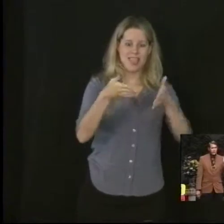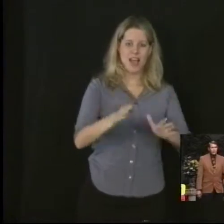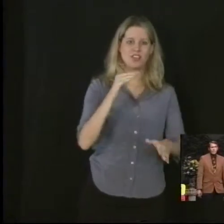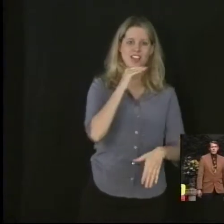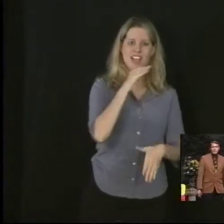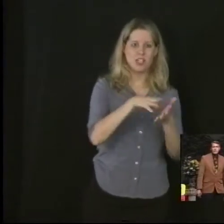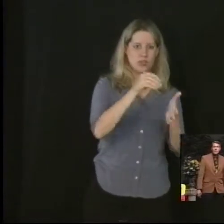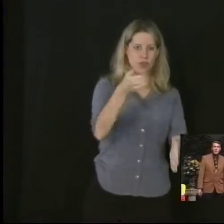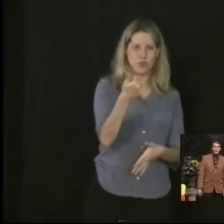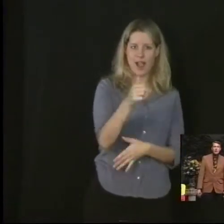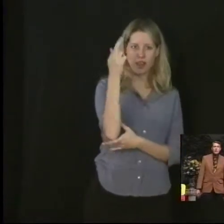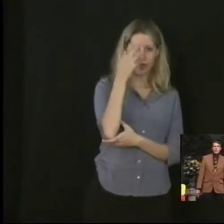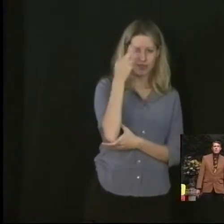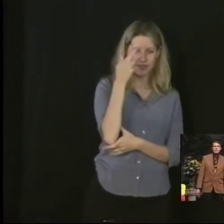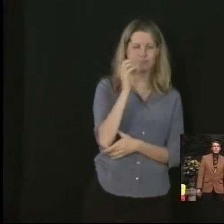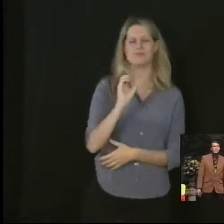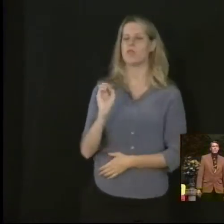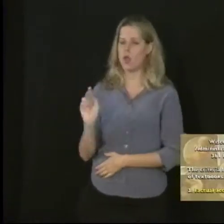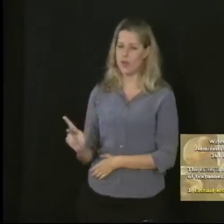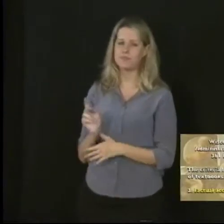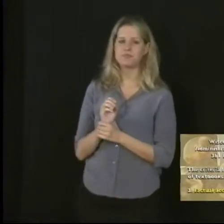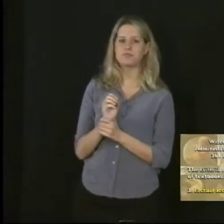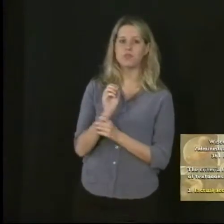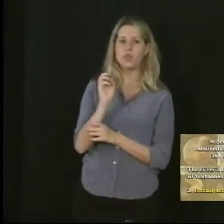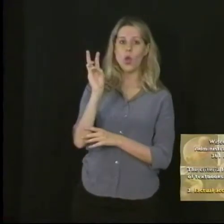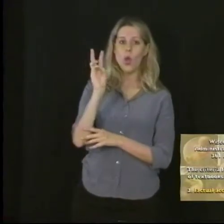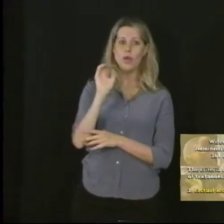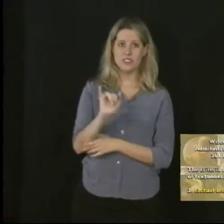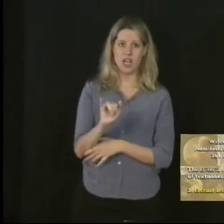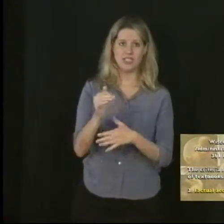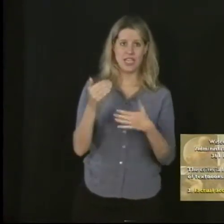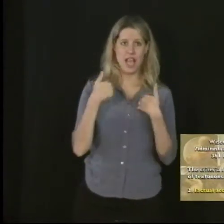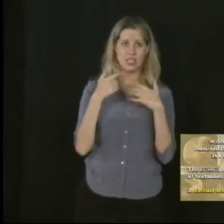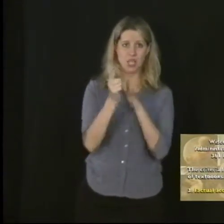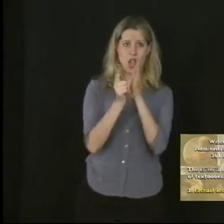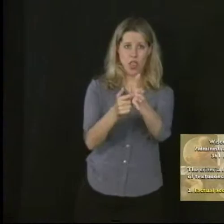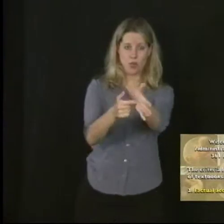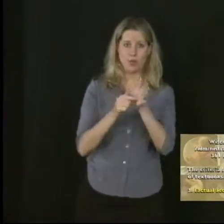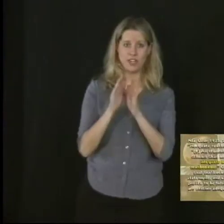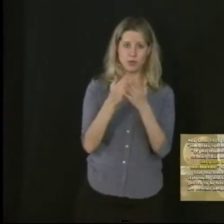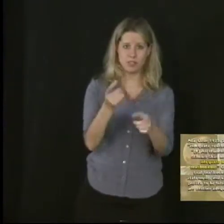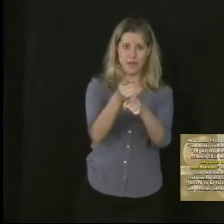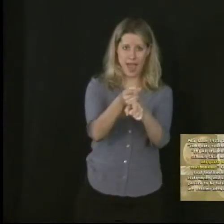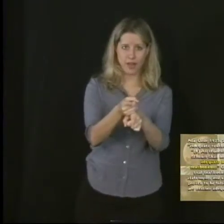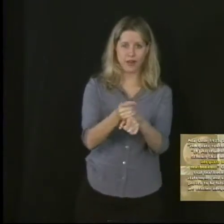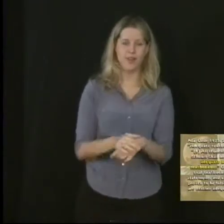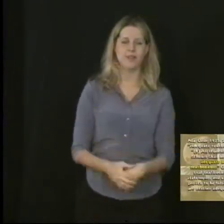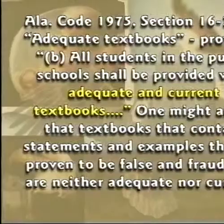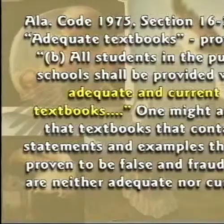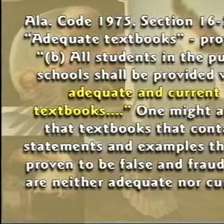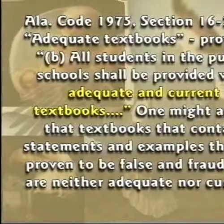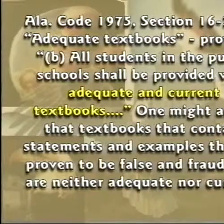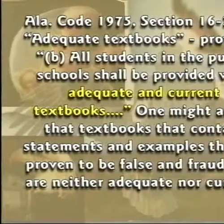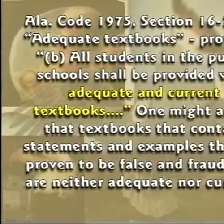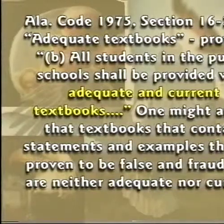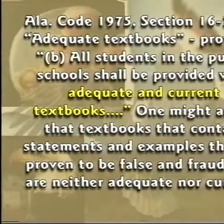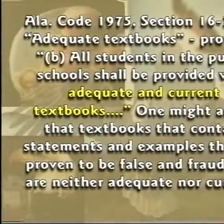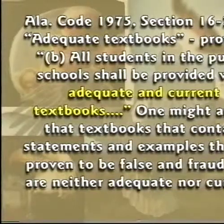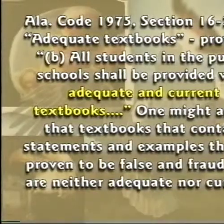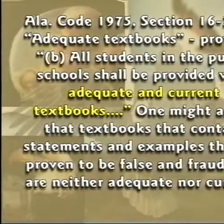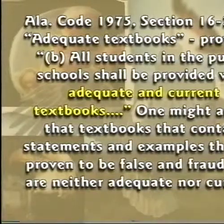Okay? Wisconsin has a law that requires textbooks to be accurate. So does Alabama. Textbooks shall be adequate and